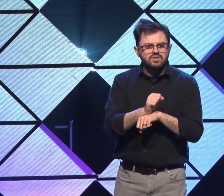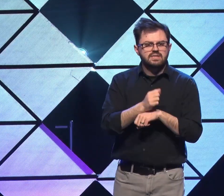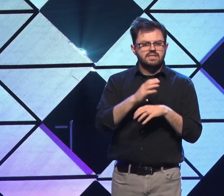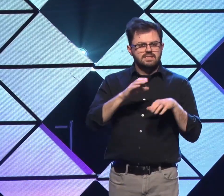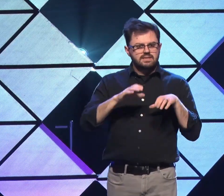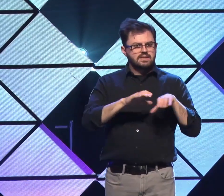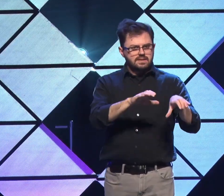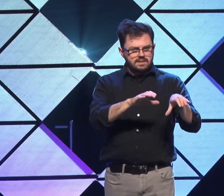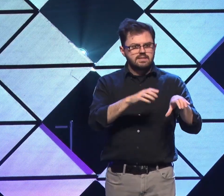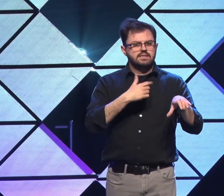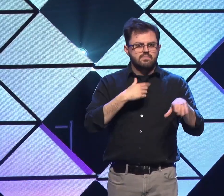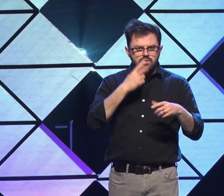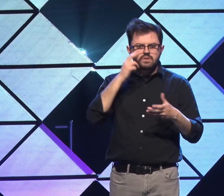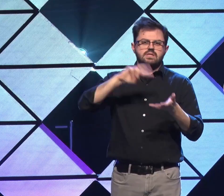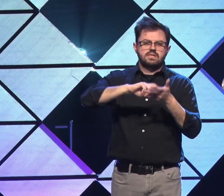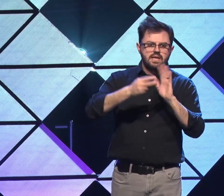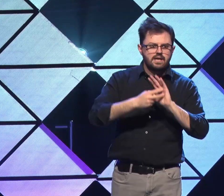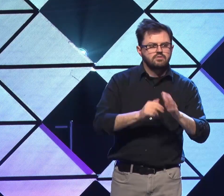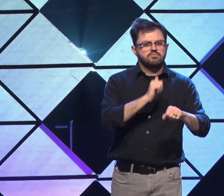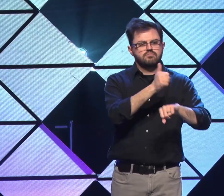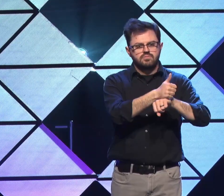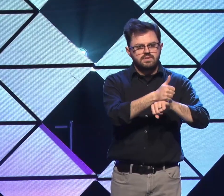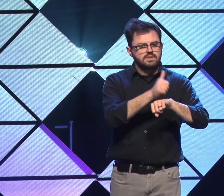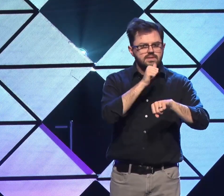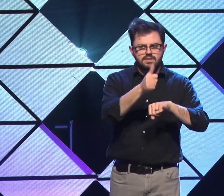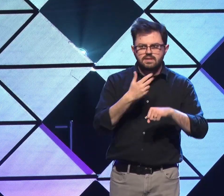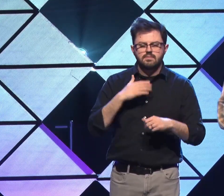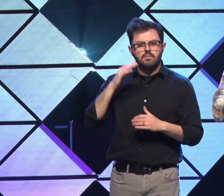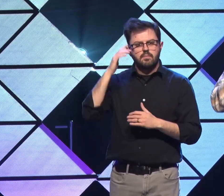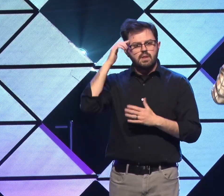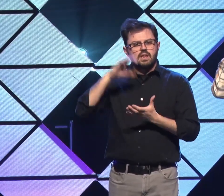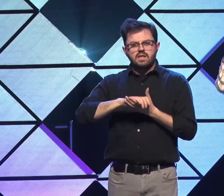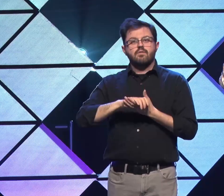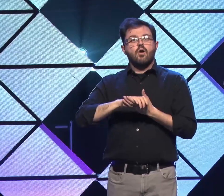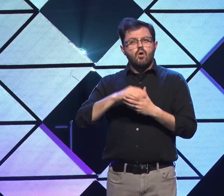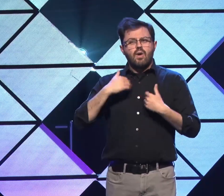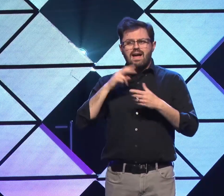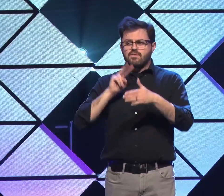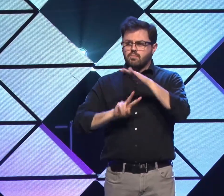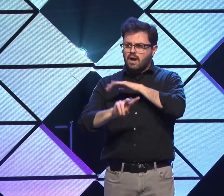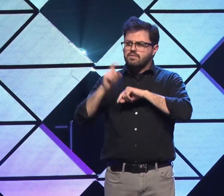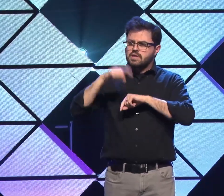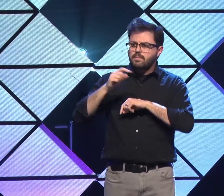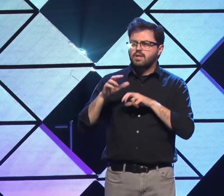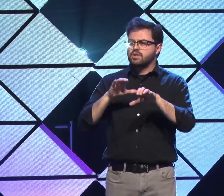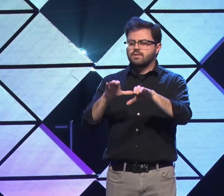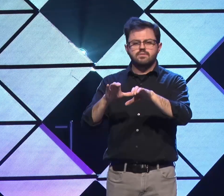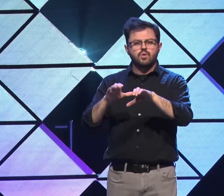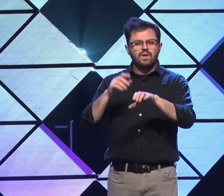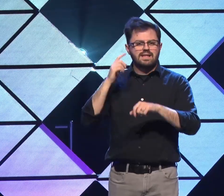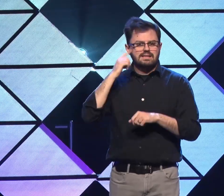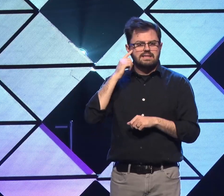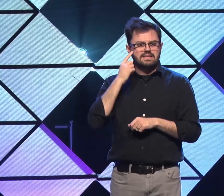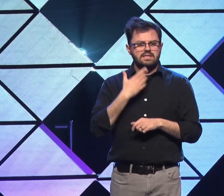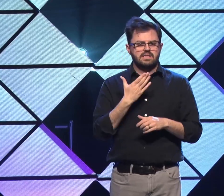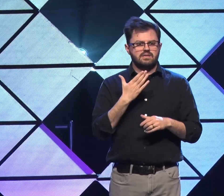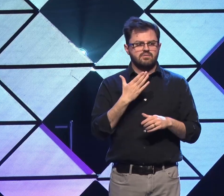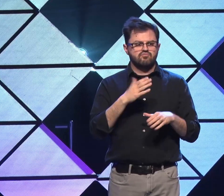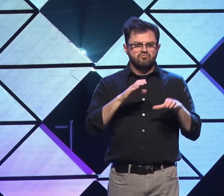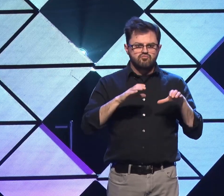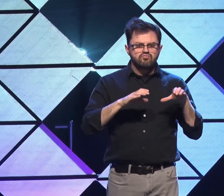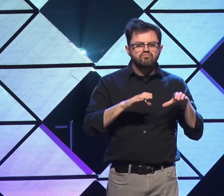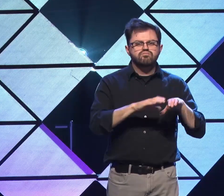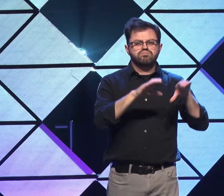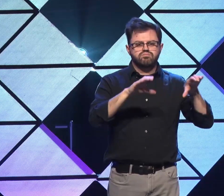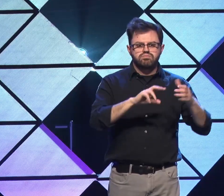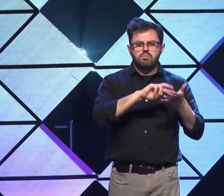that this was not like, oh, I've got to fulfill this prophecy that I read. I think Jesus was very intentionally doing this.